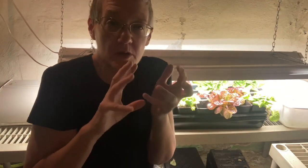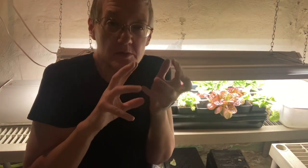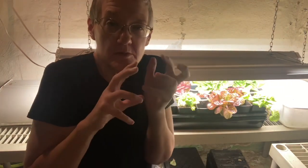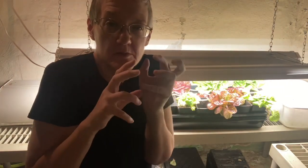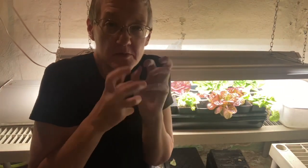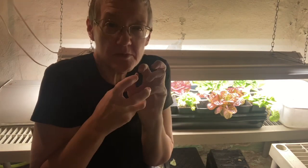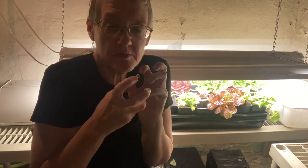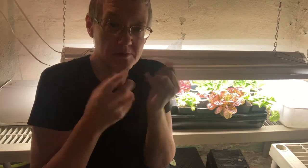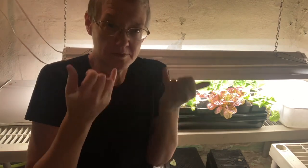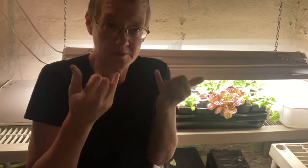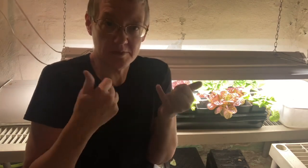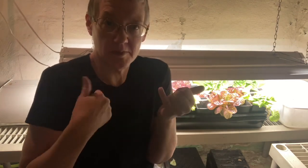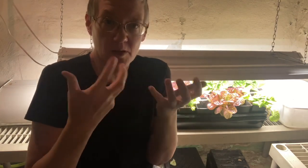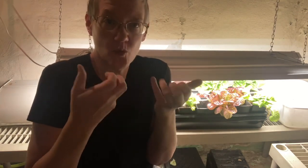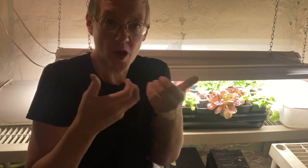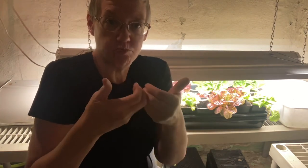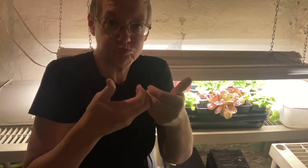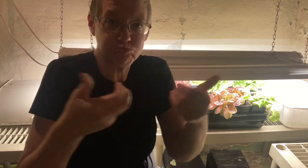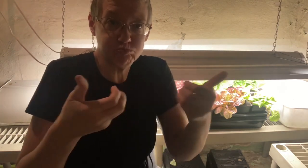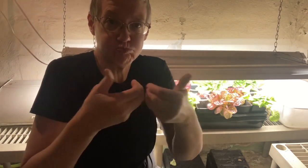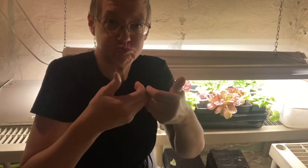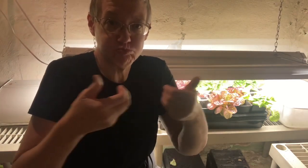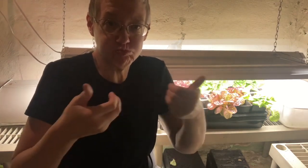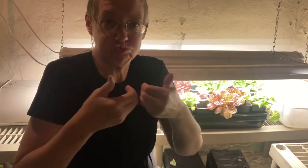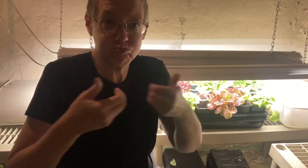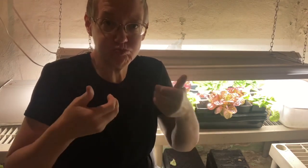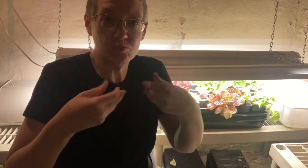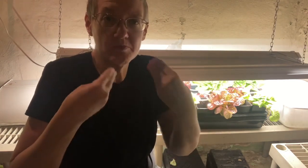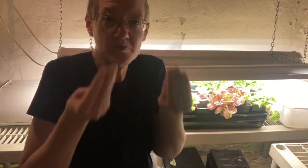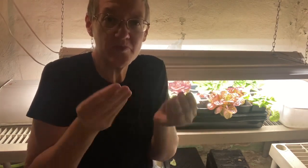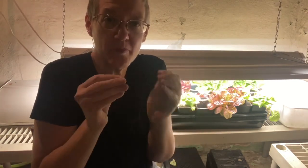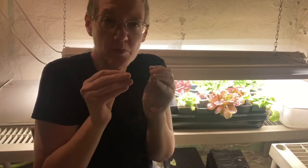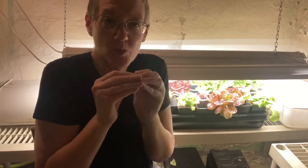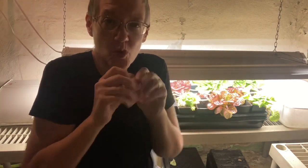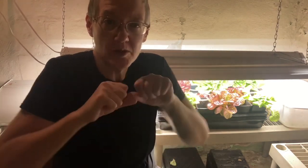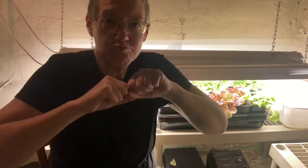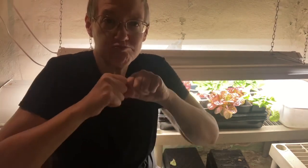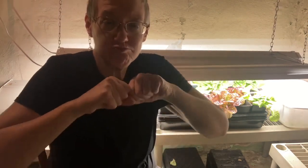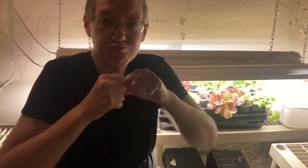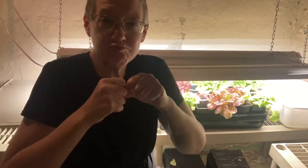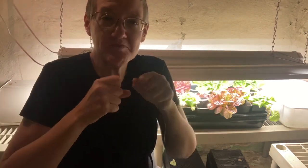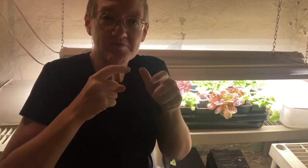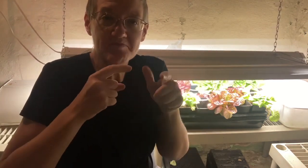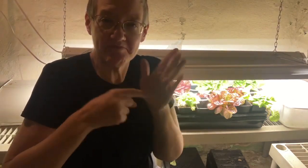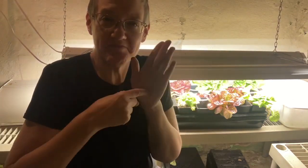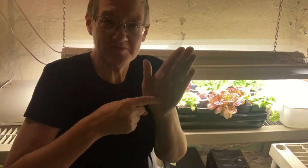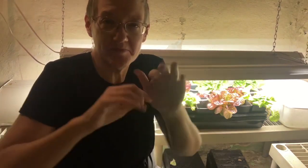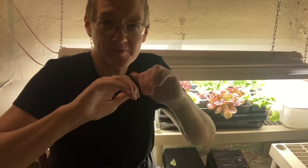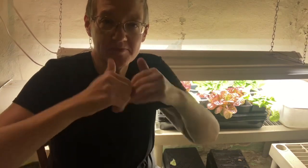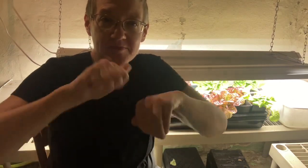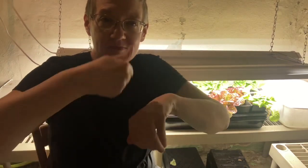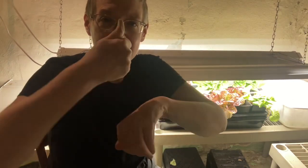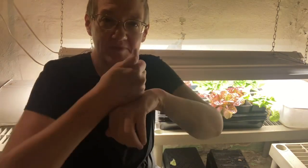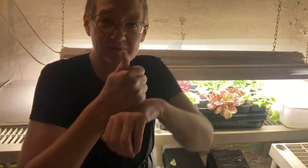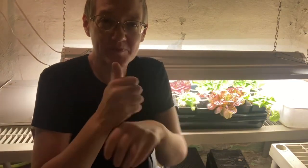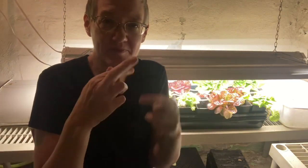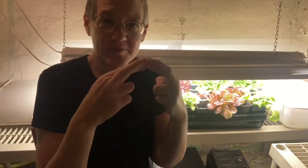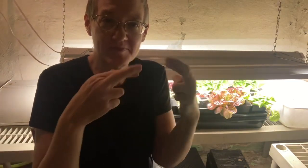But the other lettuce is getting really crowded, so I want to separate those out. And then I'll give them more room, and I can show you how I set up